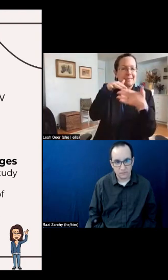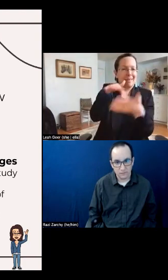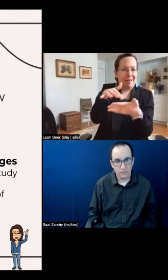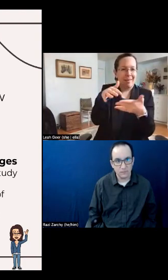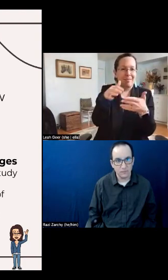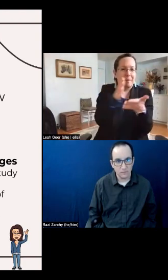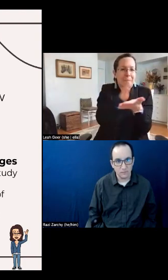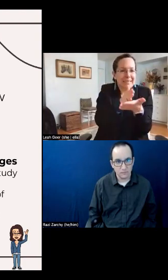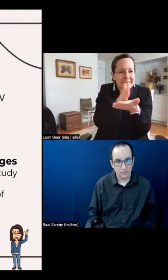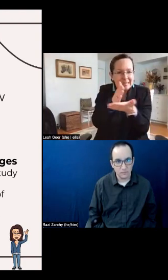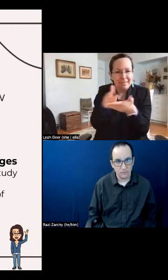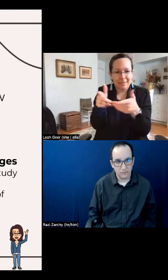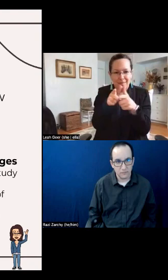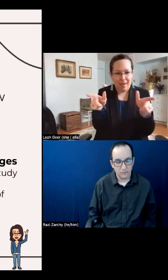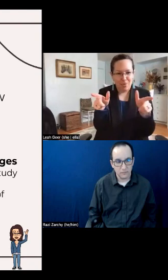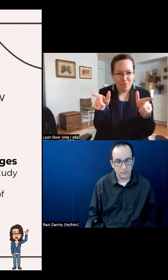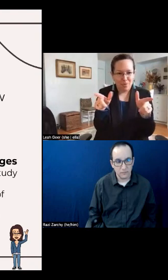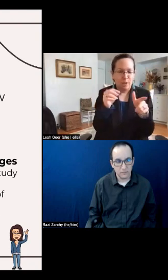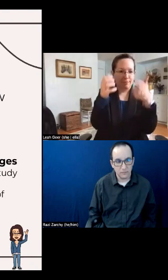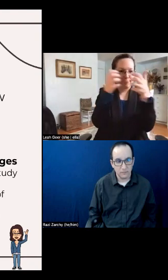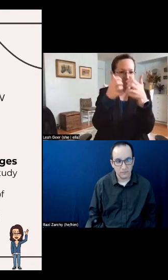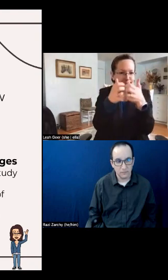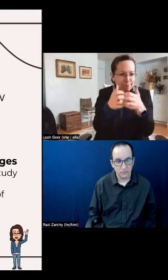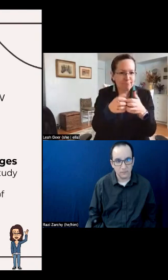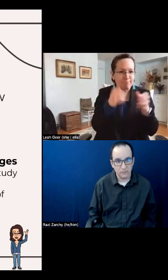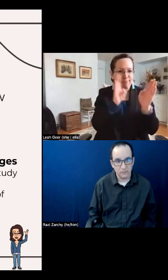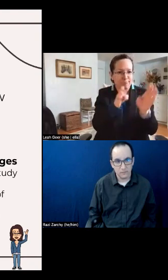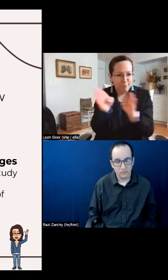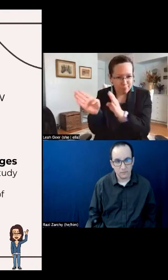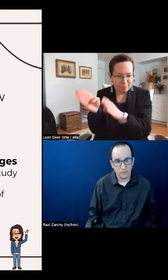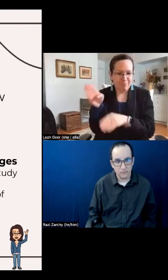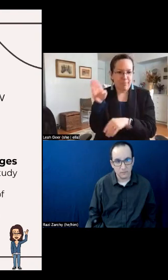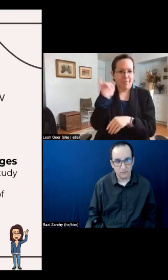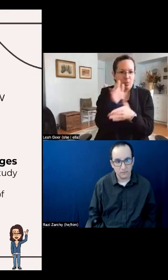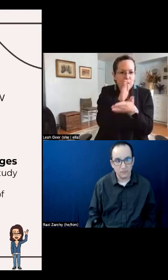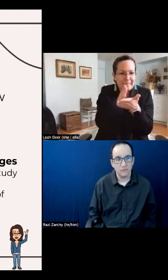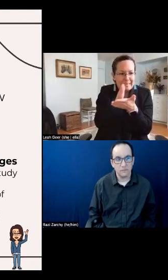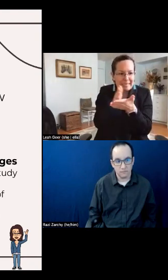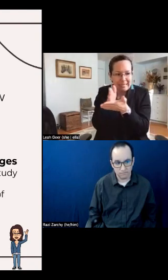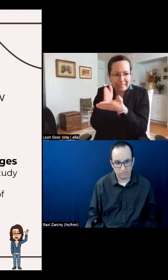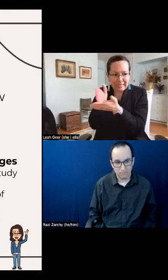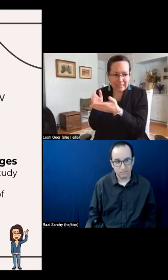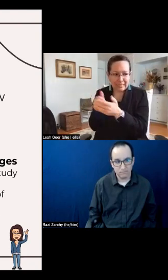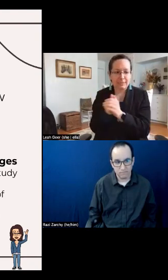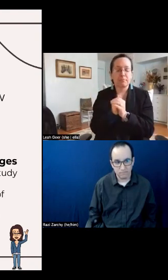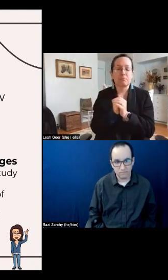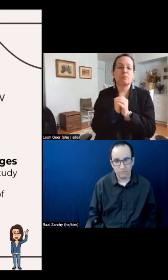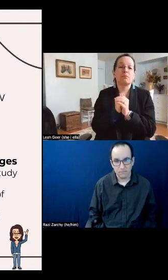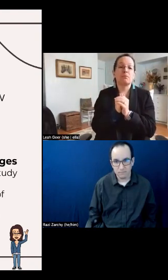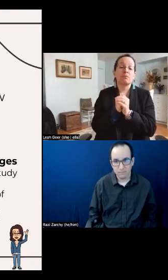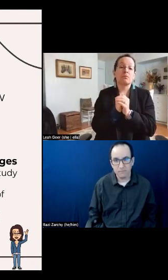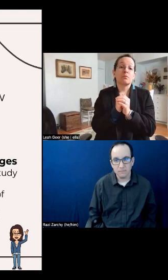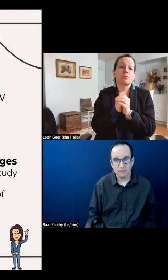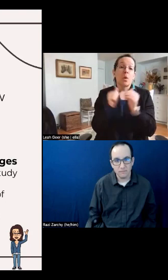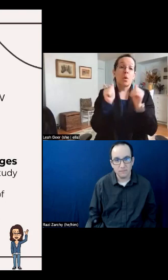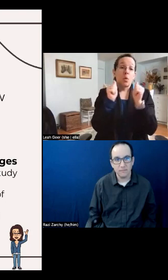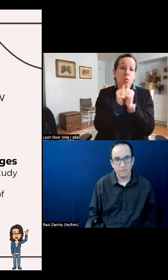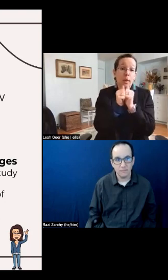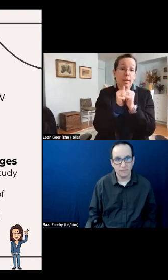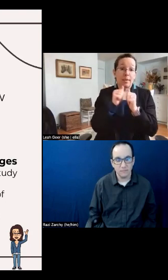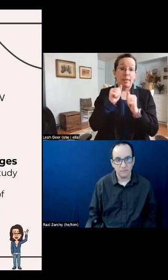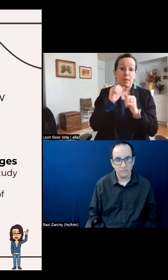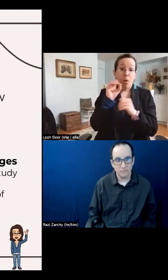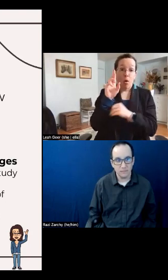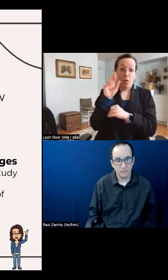oral languages, that it's actually the study of the pieces of language, how they're ordered, how they combine, how they are